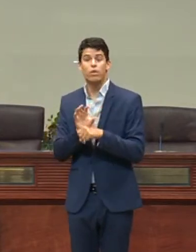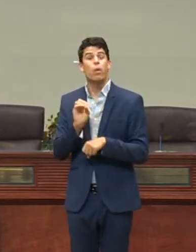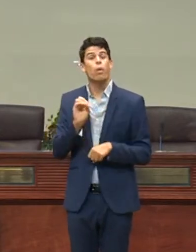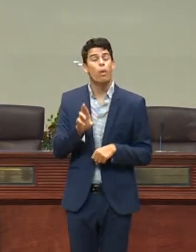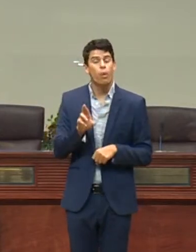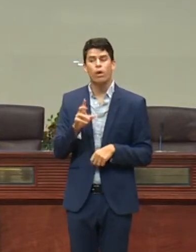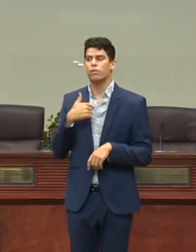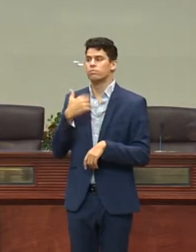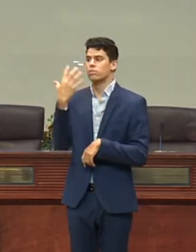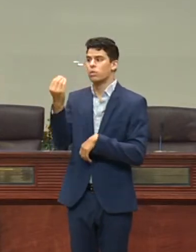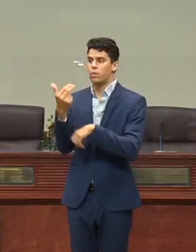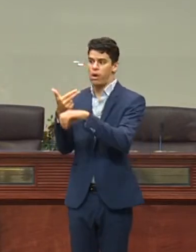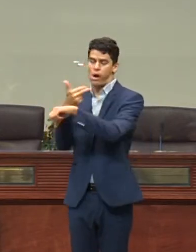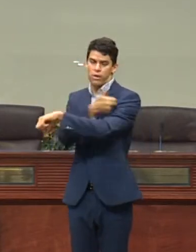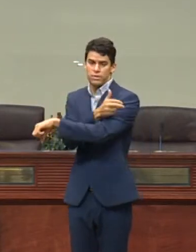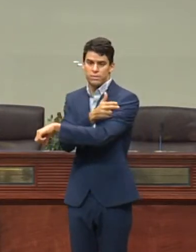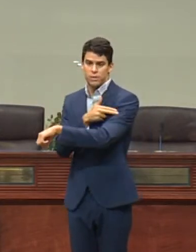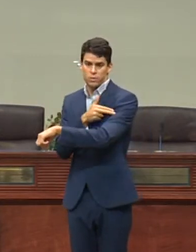hospitalized.